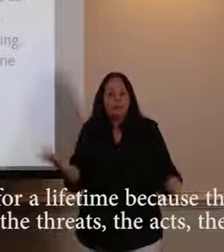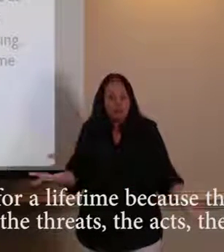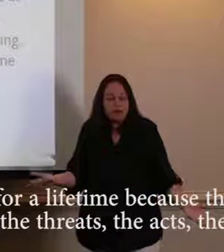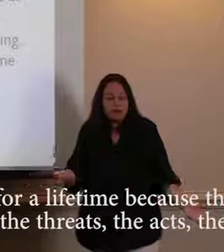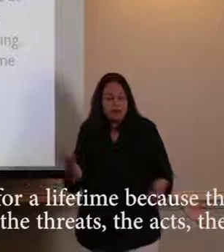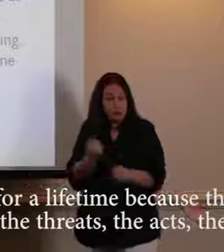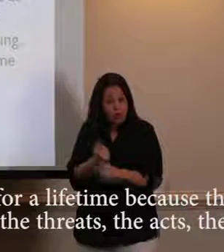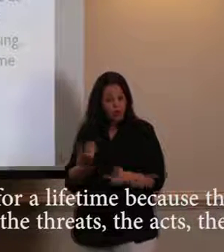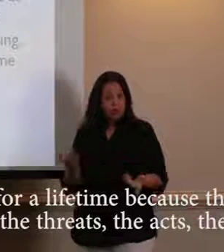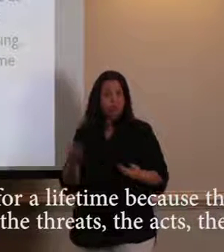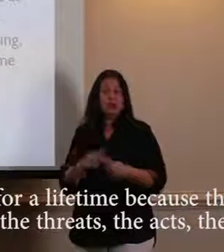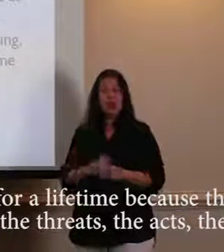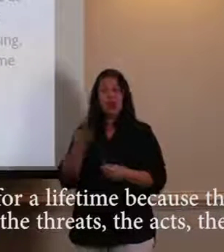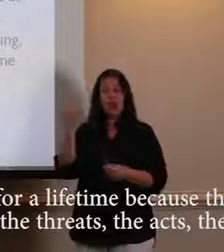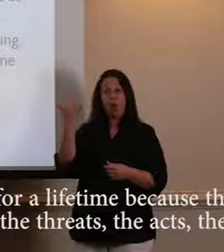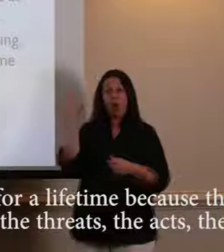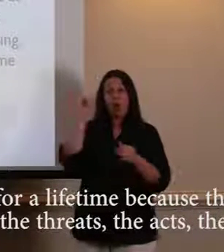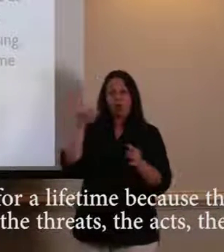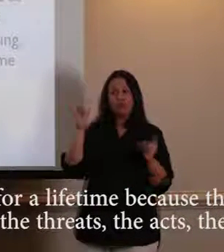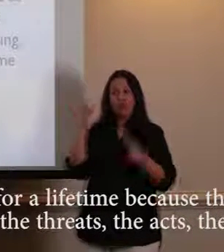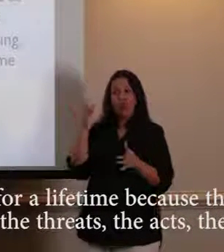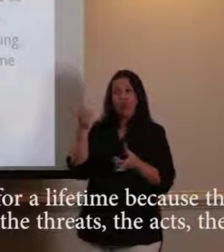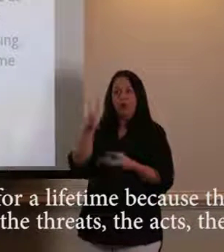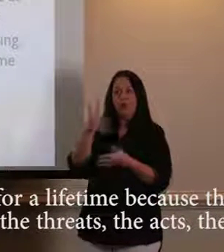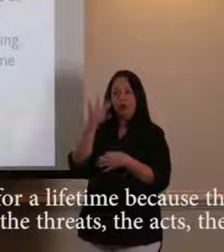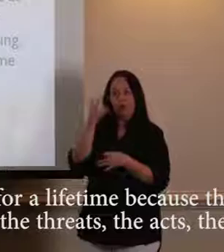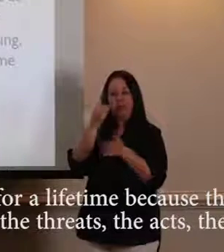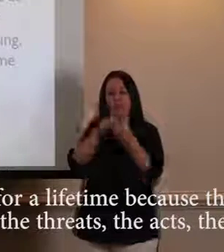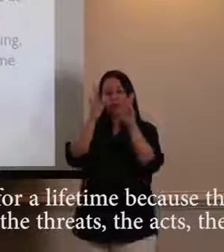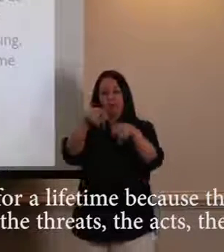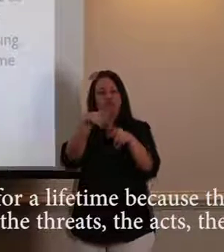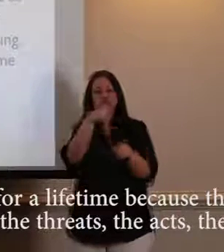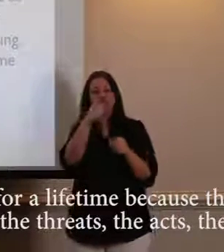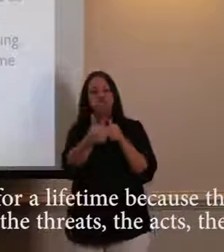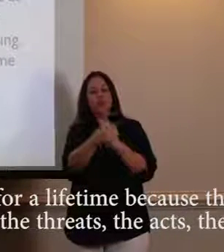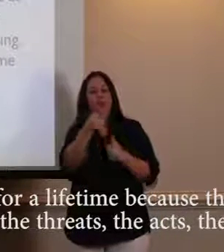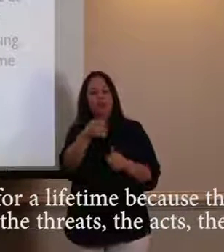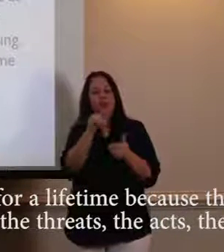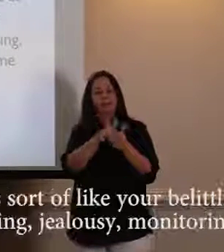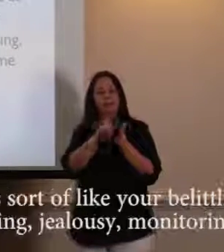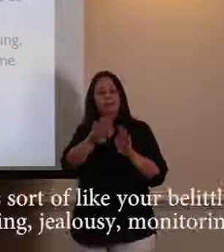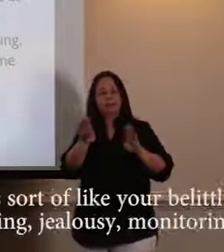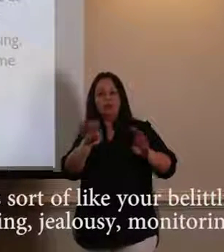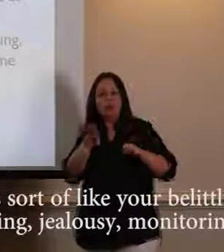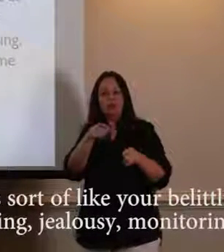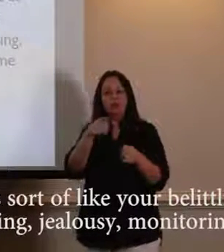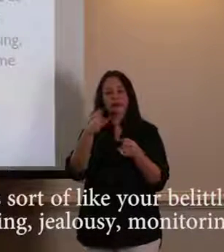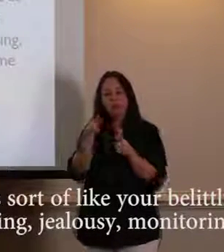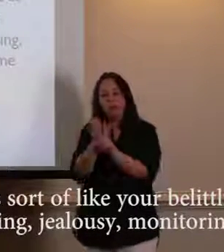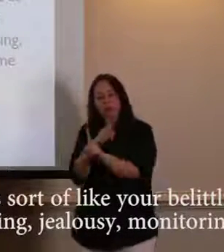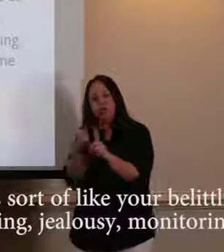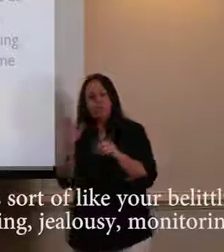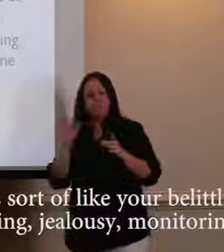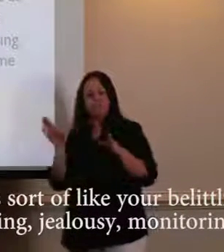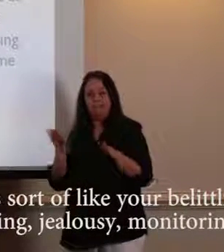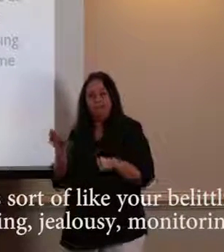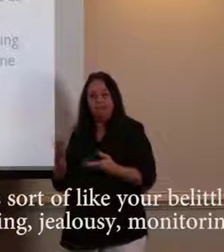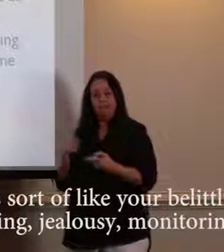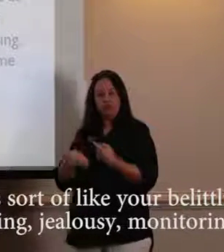right? Because the trauma can be caused by just the threats, the acts, the coercive behavior. And,